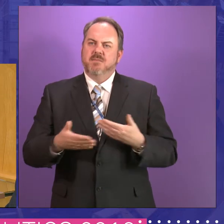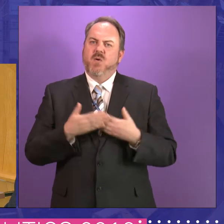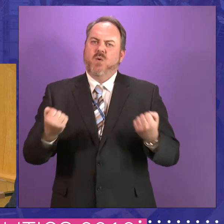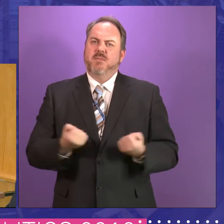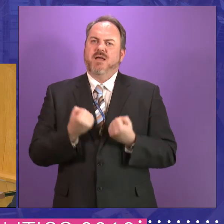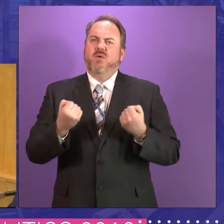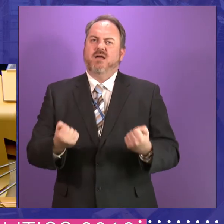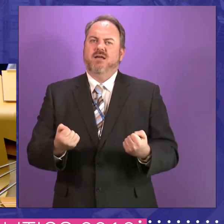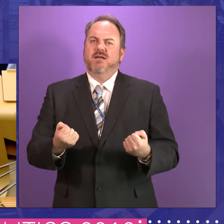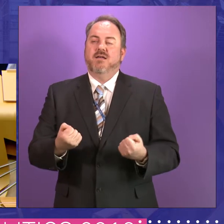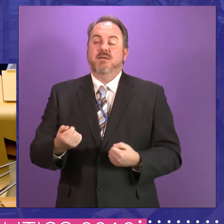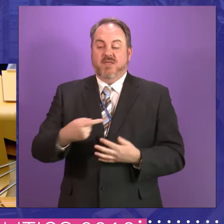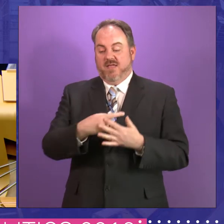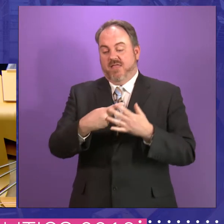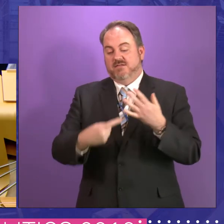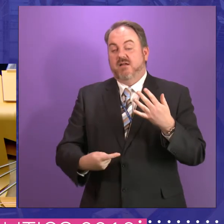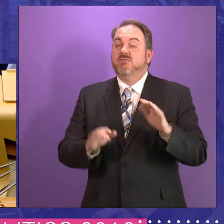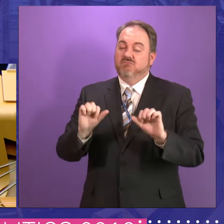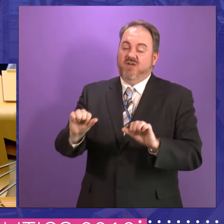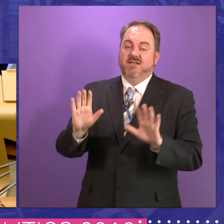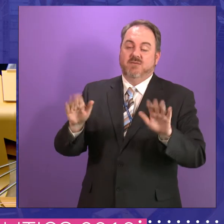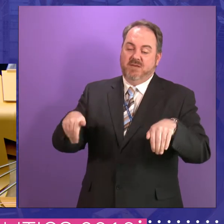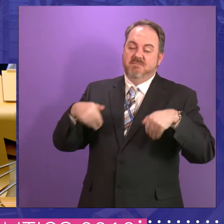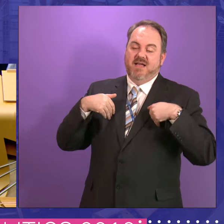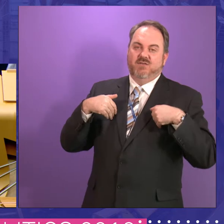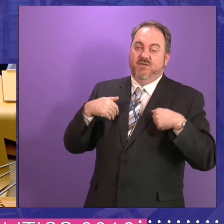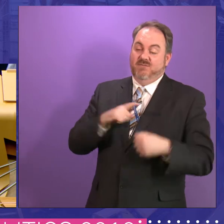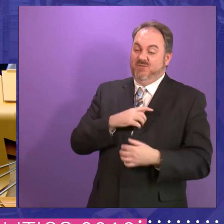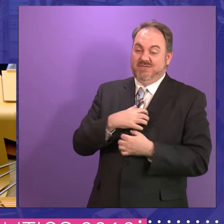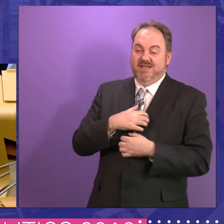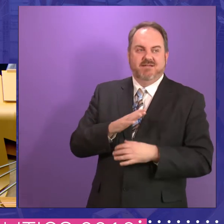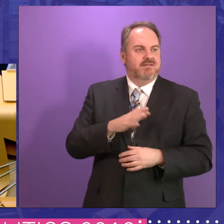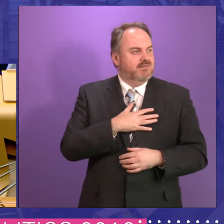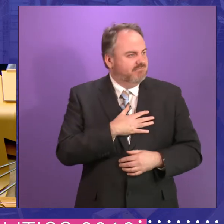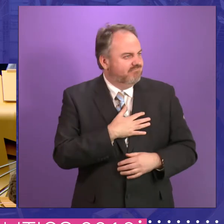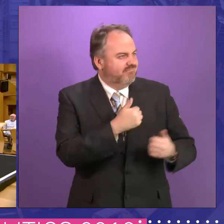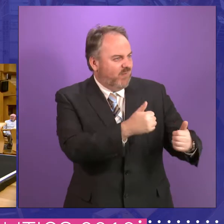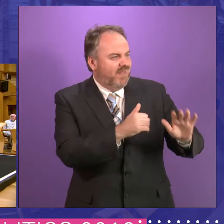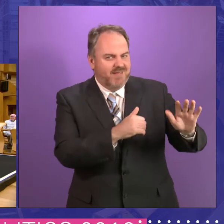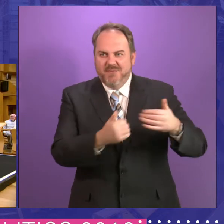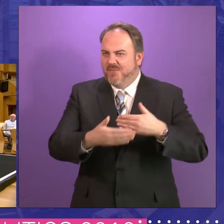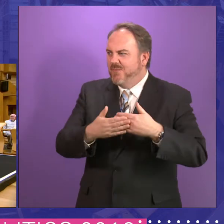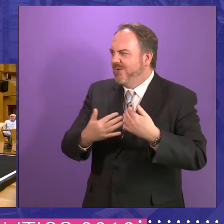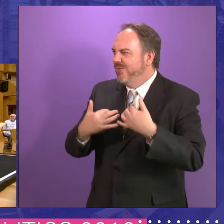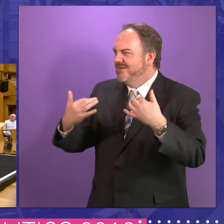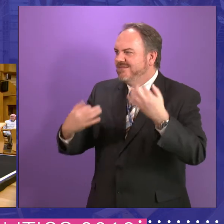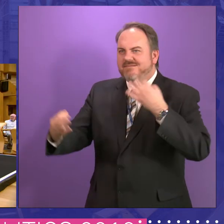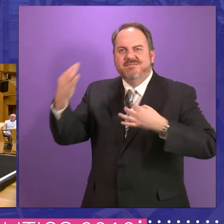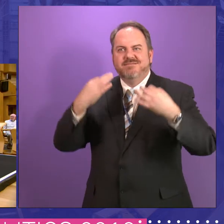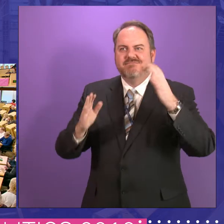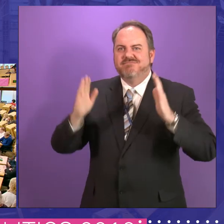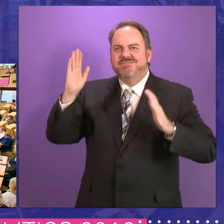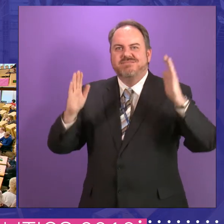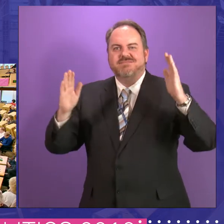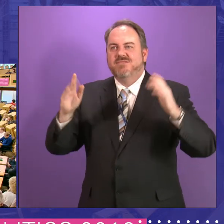rest of it, we just backed off because we're either too scared or unsure. all the colleagues want to come in now and I'll bring you all in, but I want to bring the audience in first. There's a gentleman right